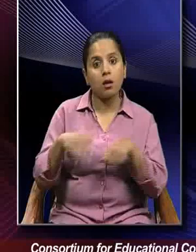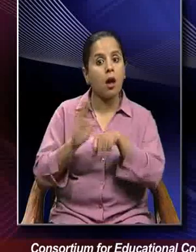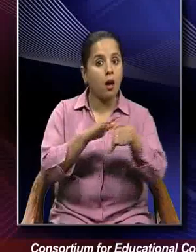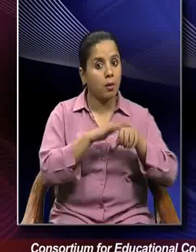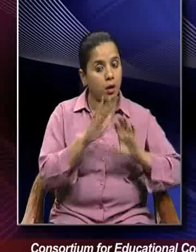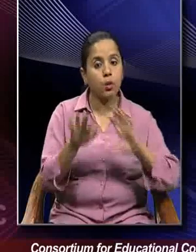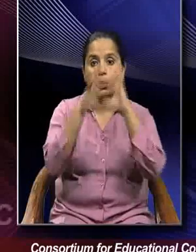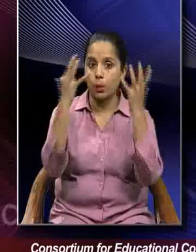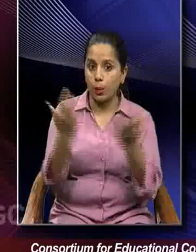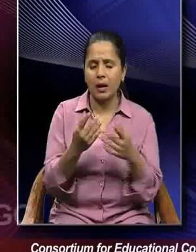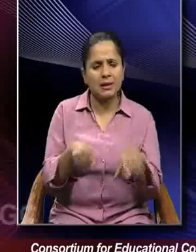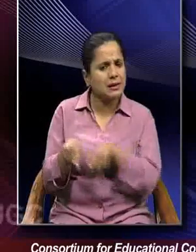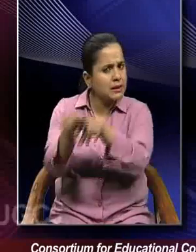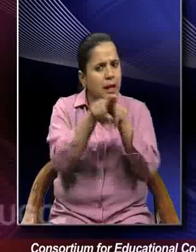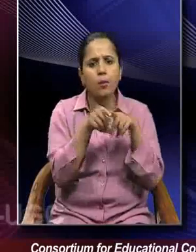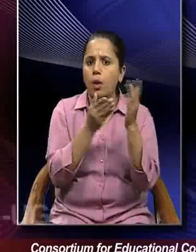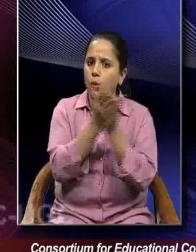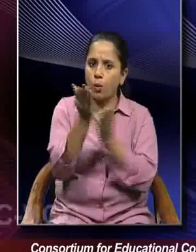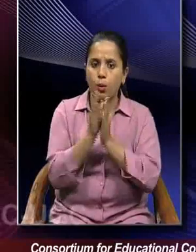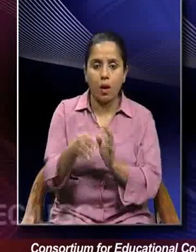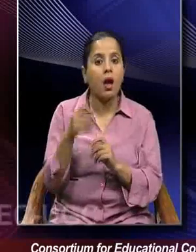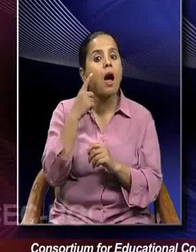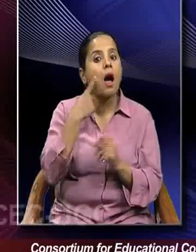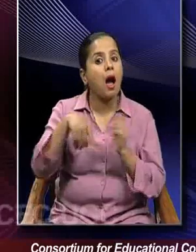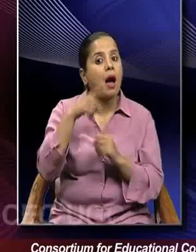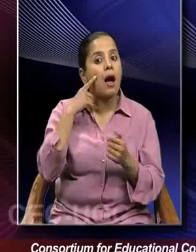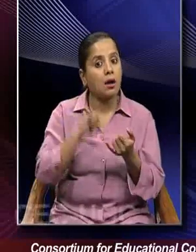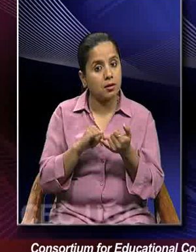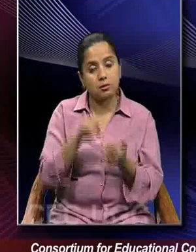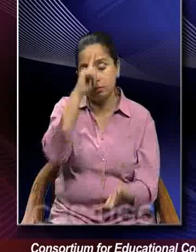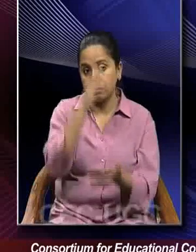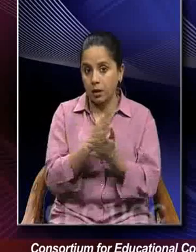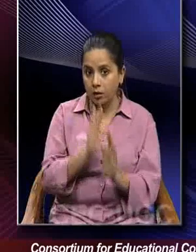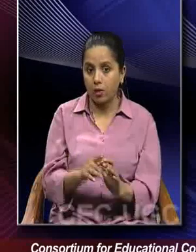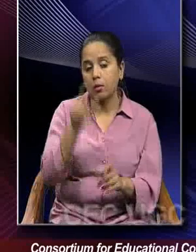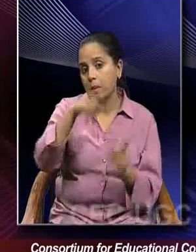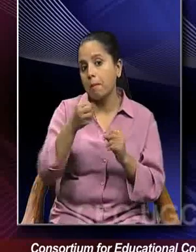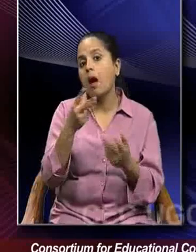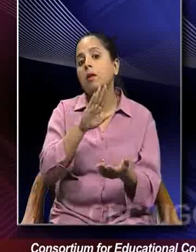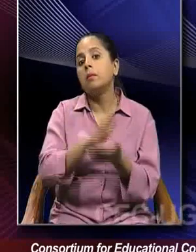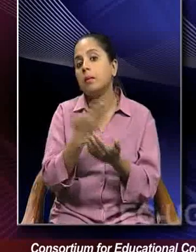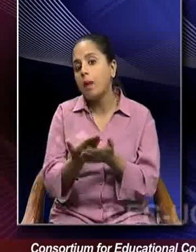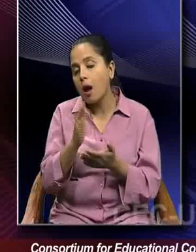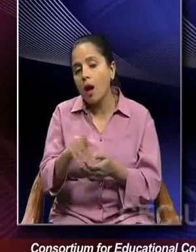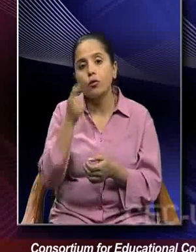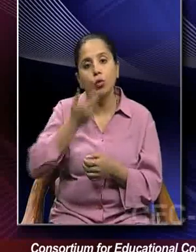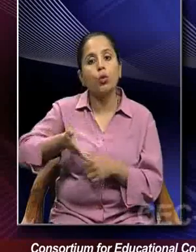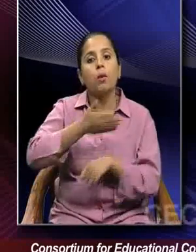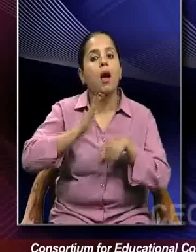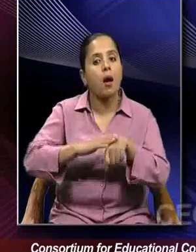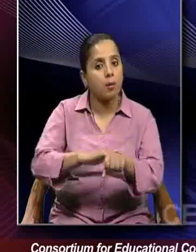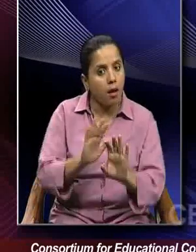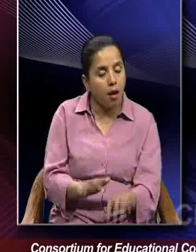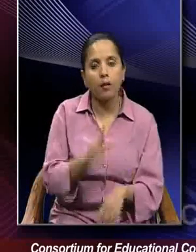the world in the same way, ISS believes that there are multiple interpretations of human experiences and